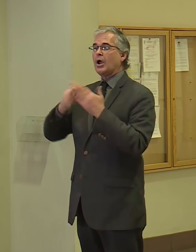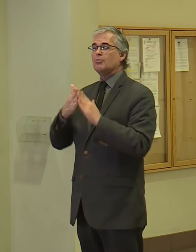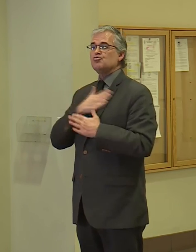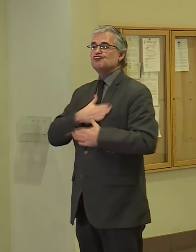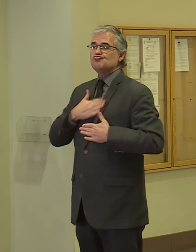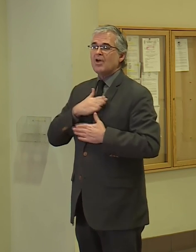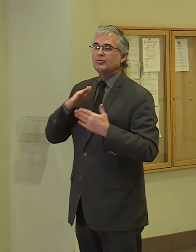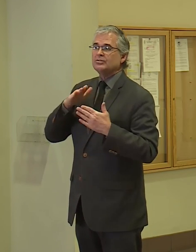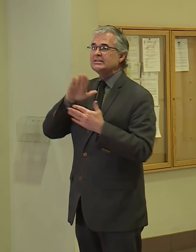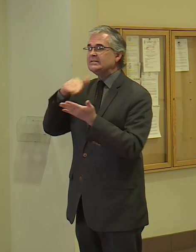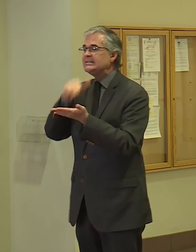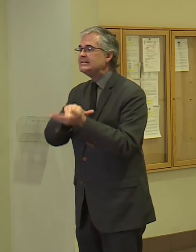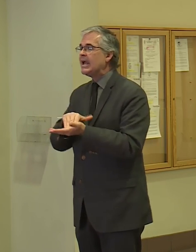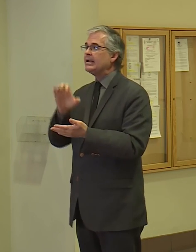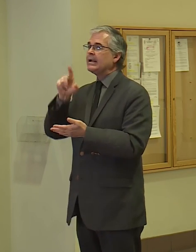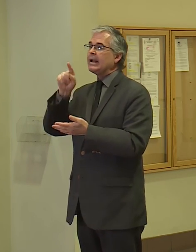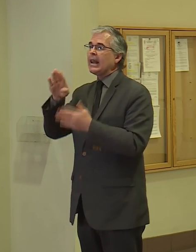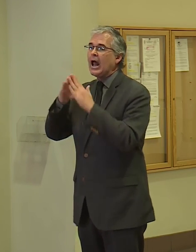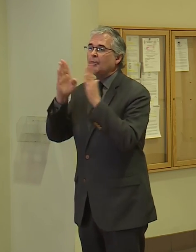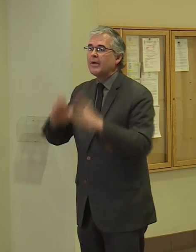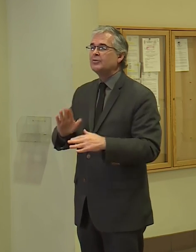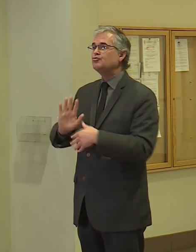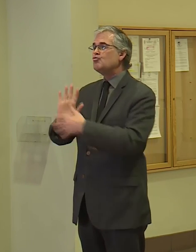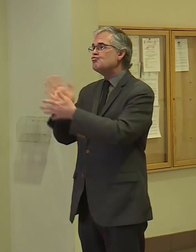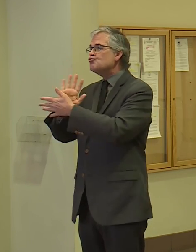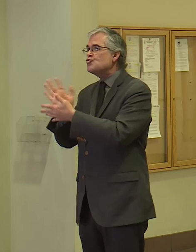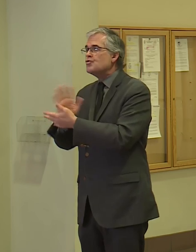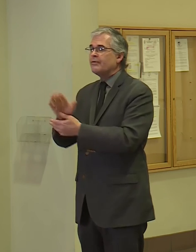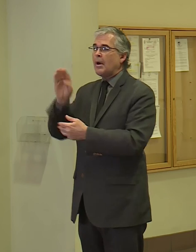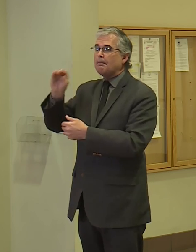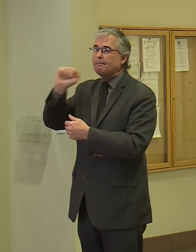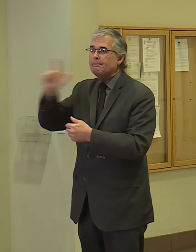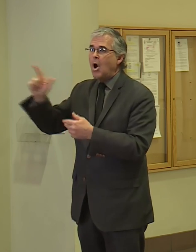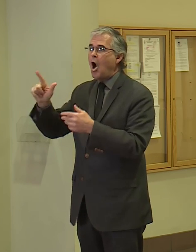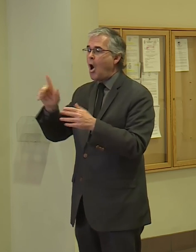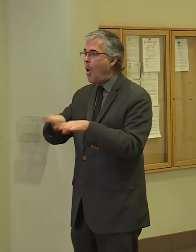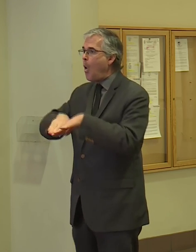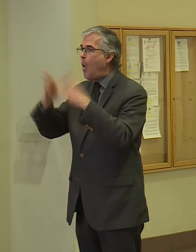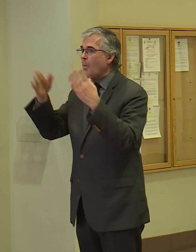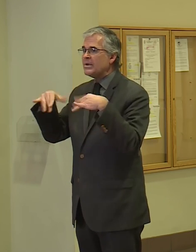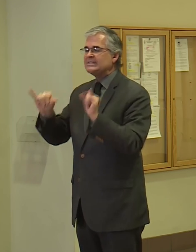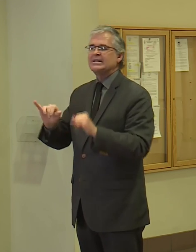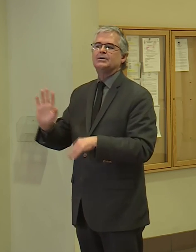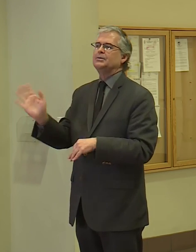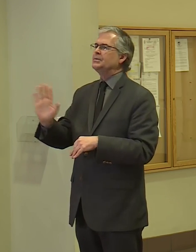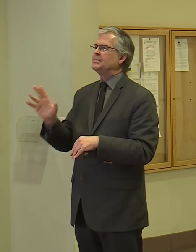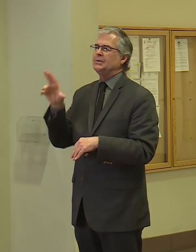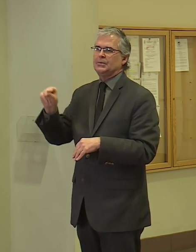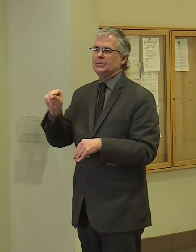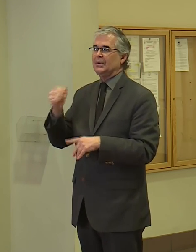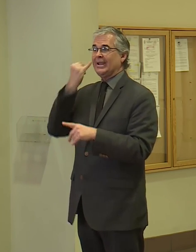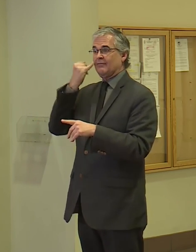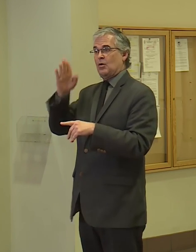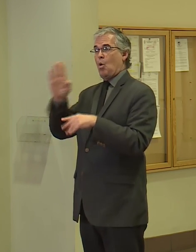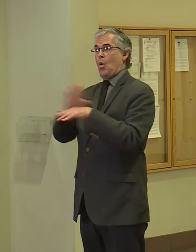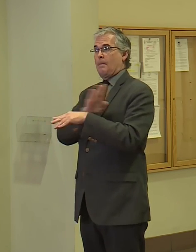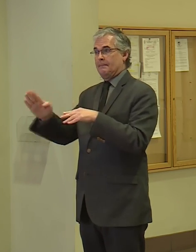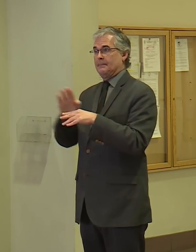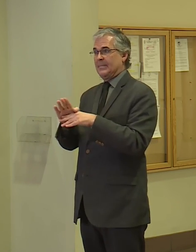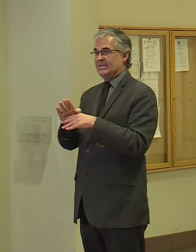club houses movie theaters and malls to remain open if your business brings groups of people together it should